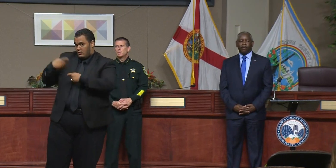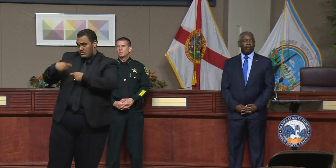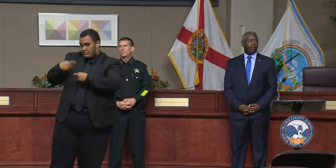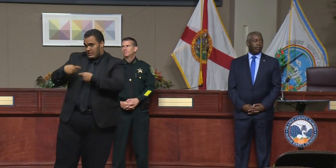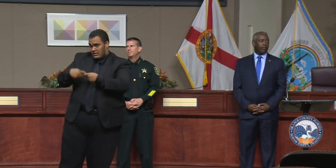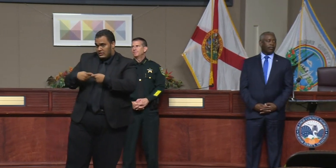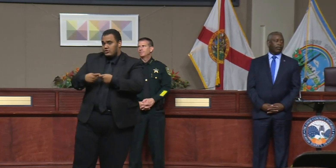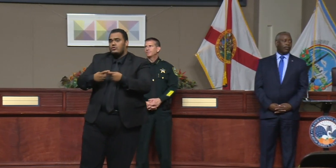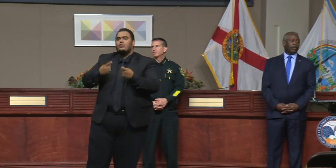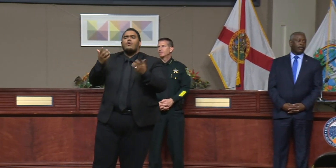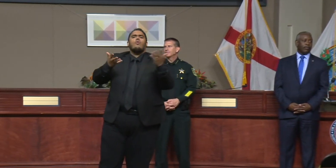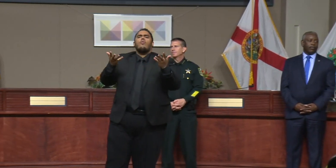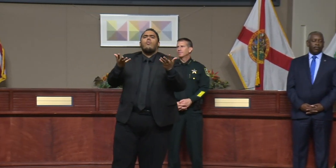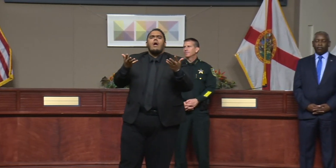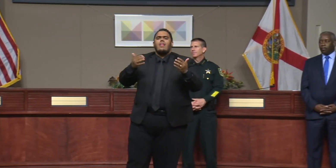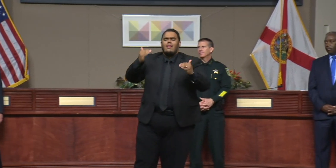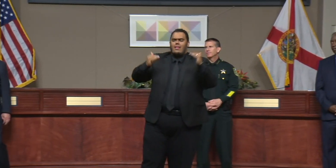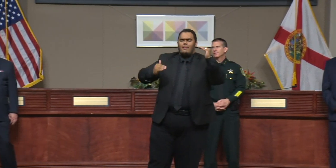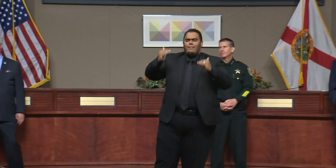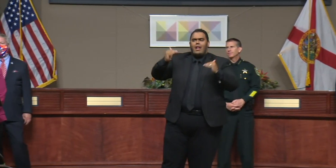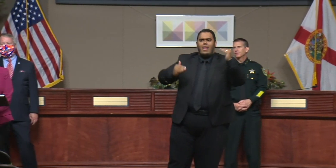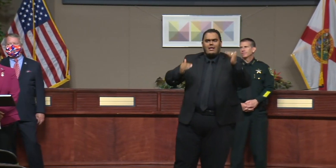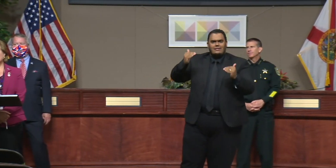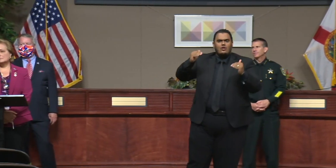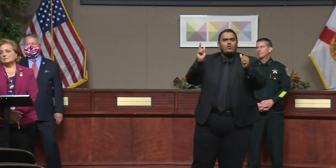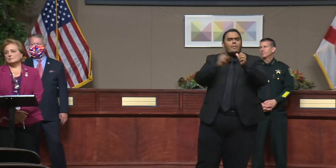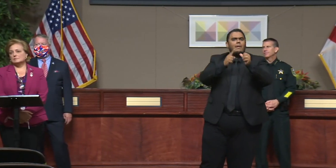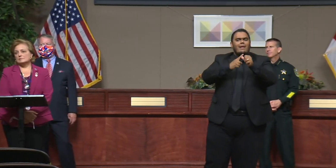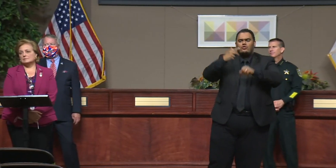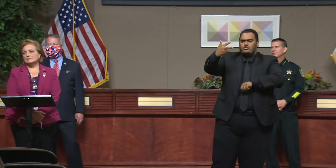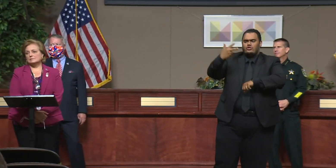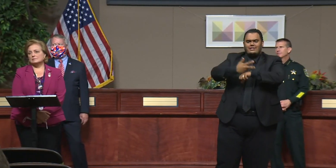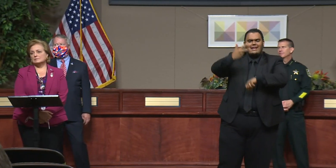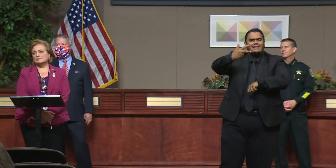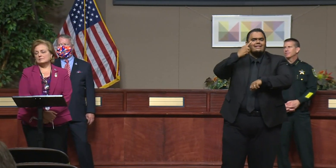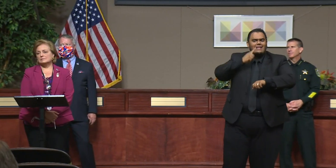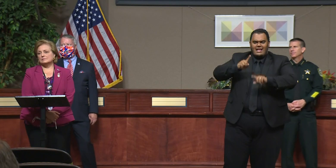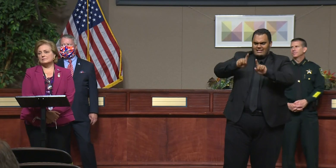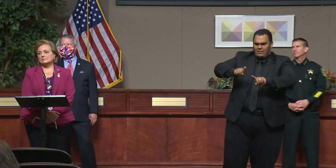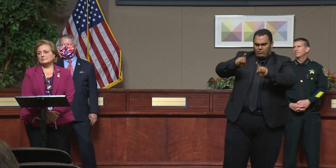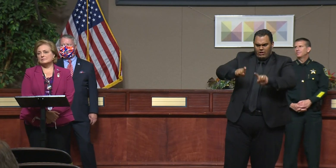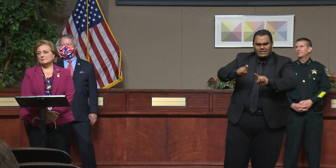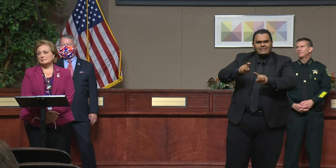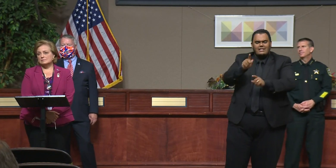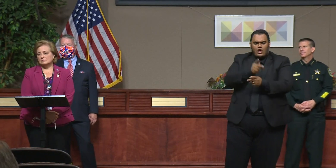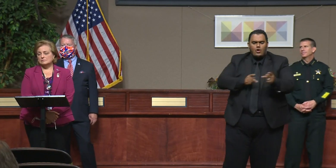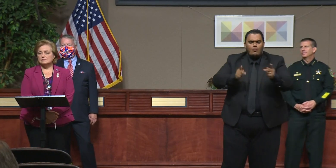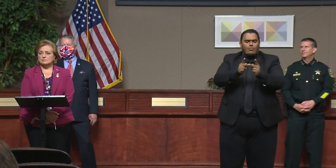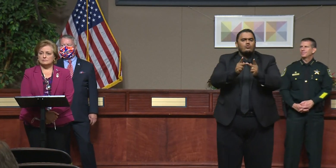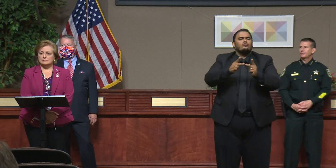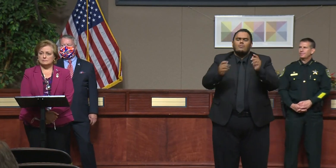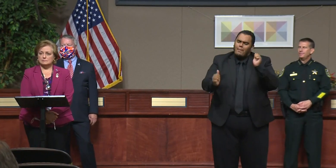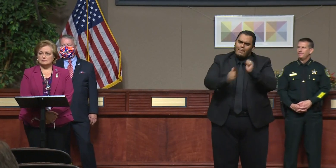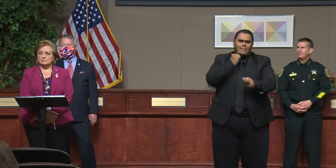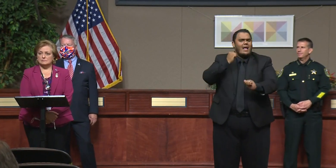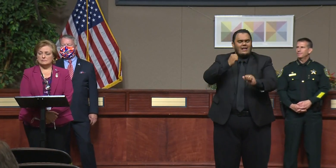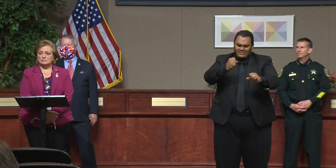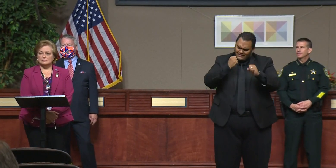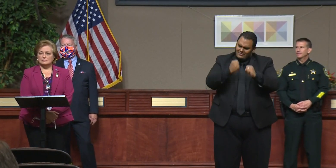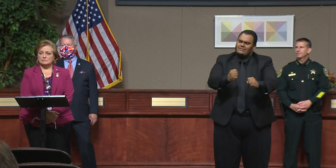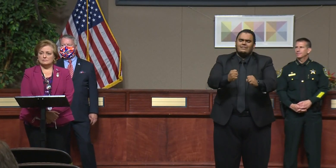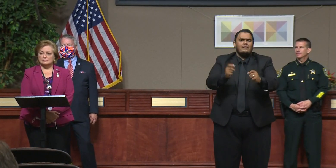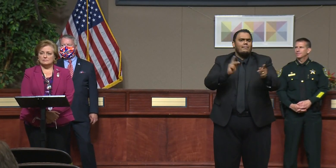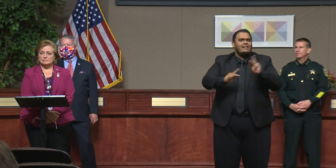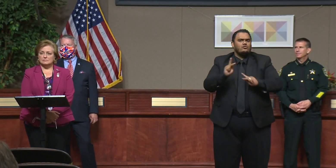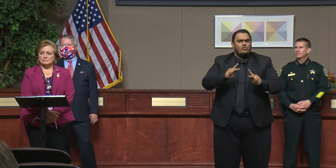¿cuál es el balance que tuvieron en los primeros 3 días de pruebas en los puntos más calientes, que en su mayoría son comunidades hispanas, como el 32822,